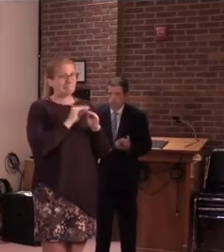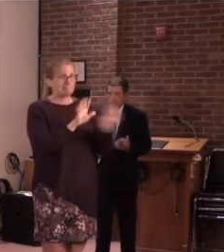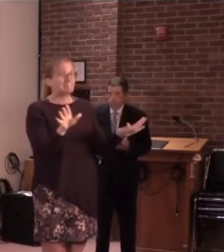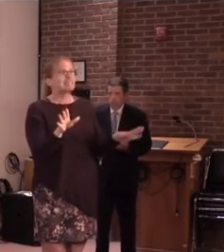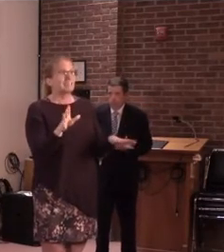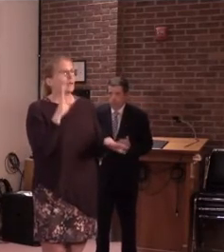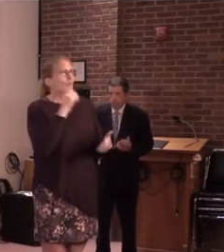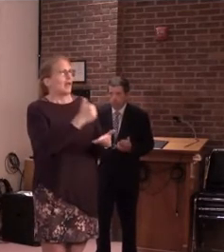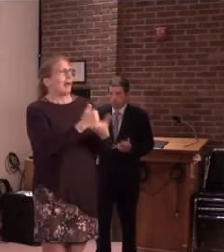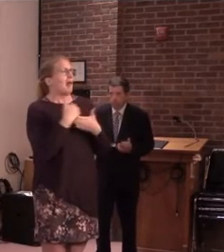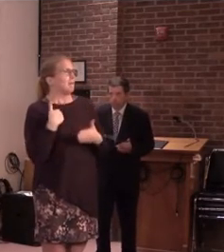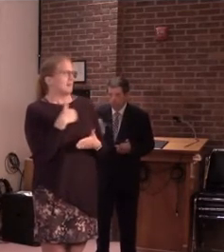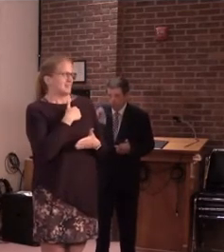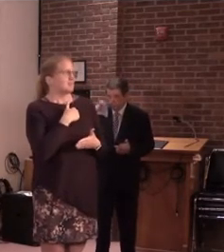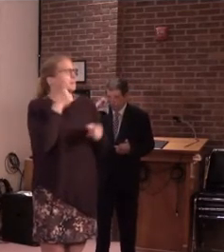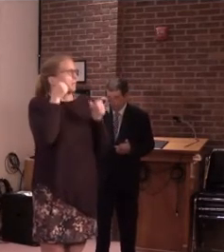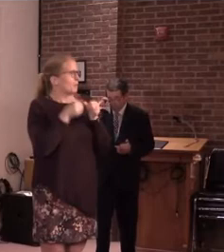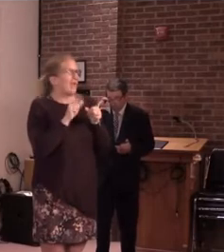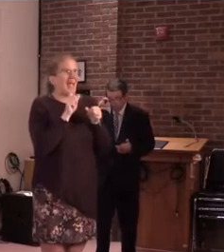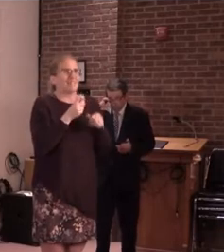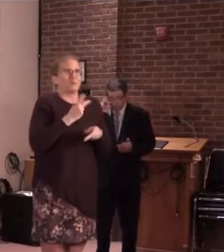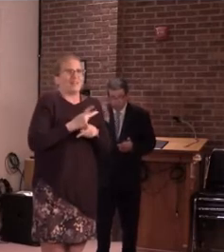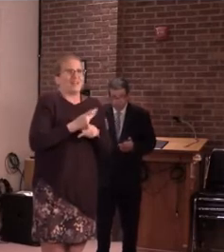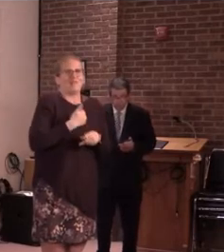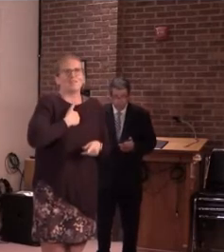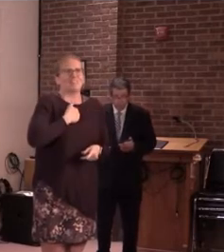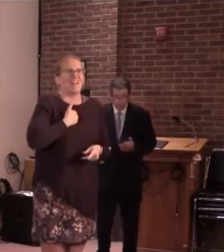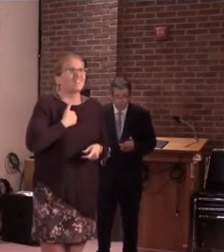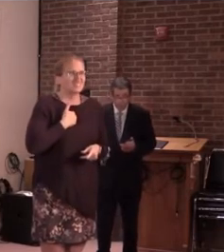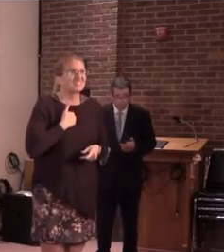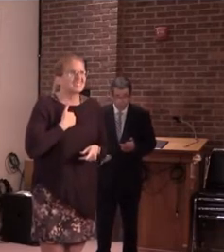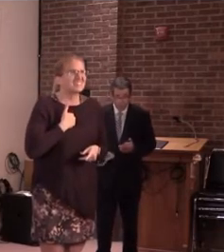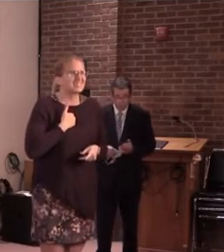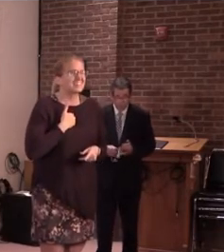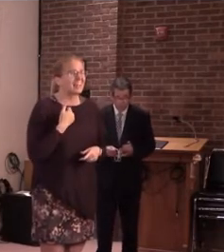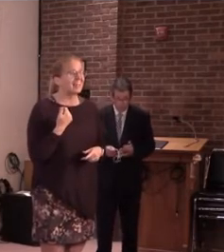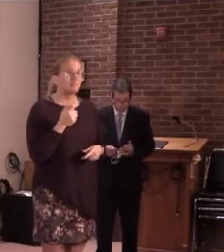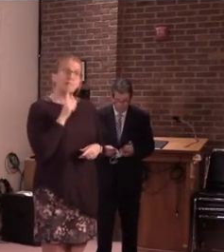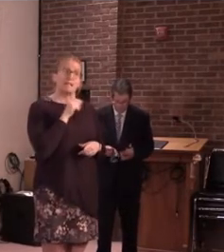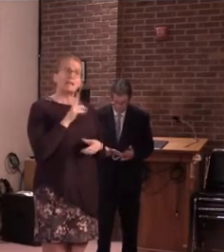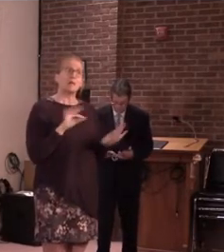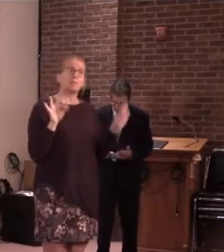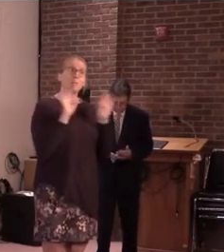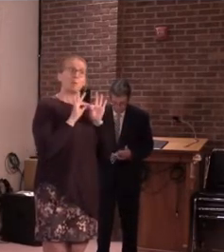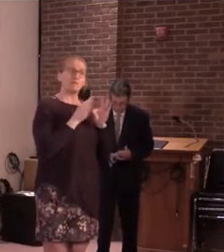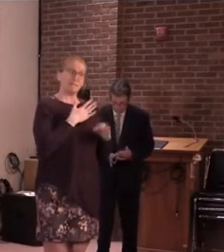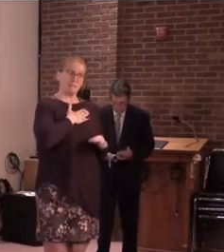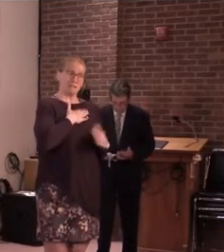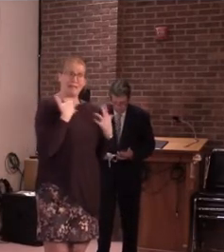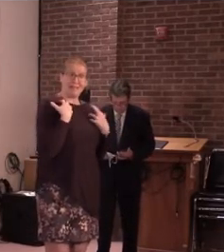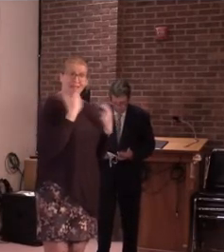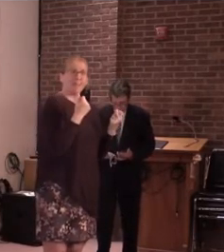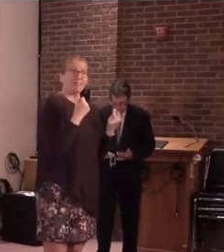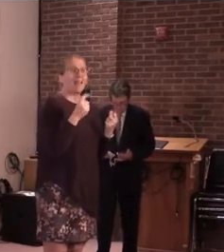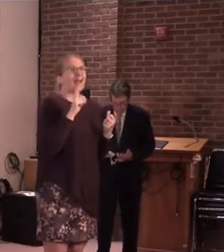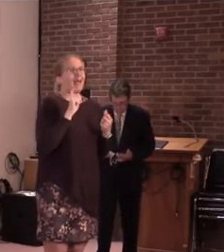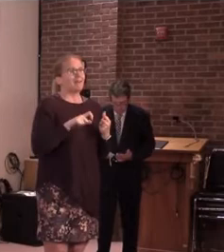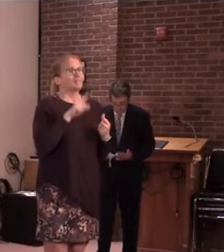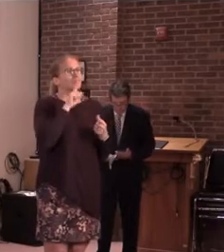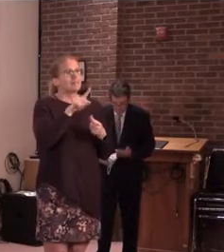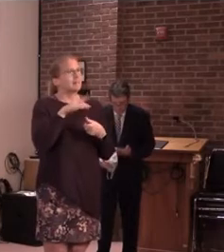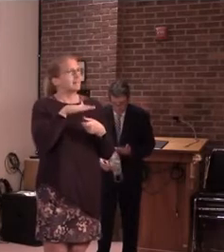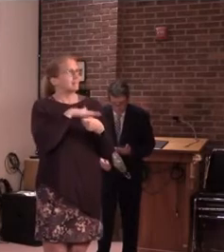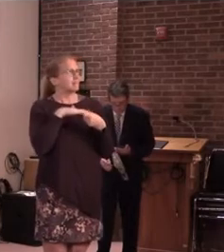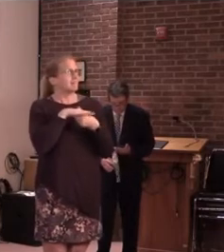how to take care of ourselves again. And part of our food system, our, you know, farming, agriculture is the